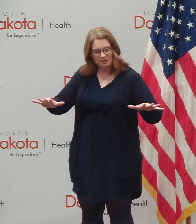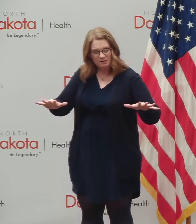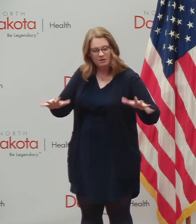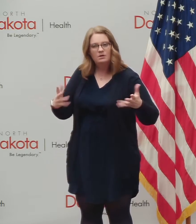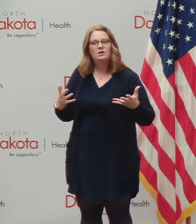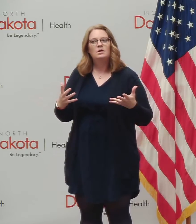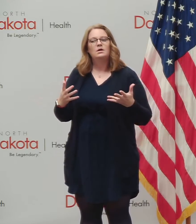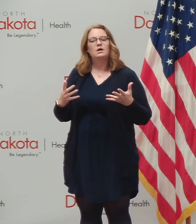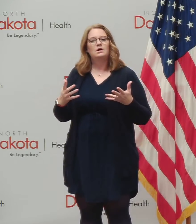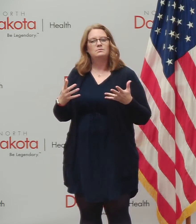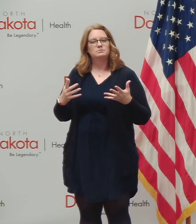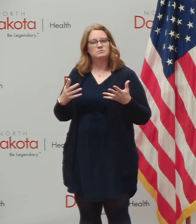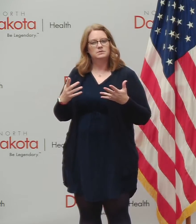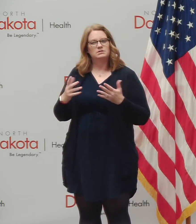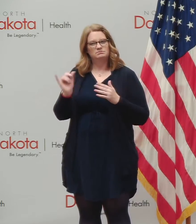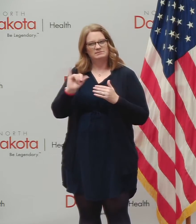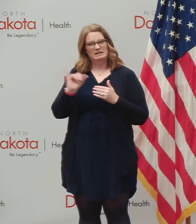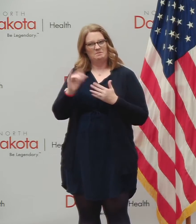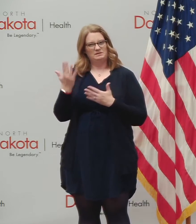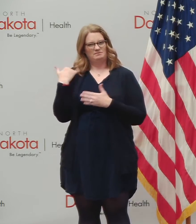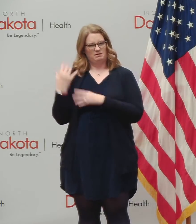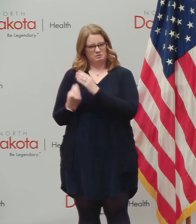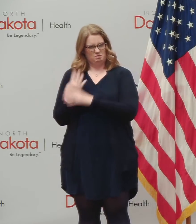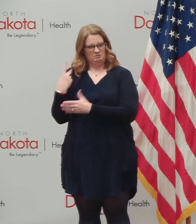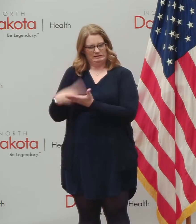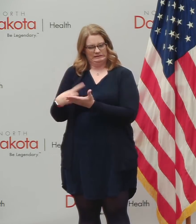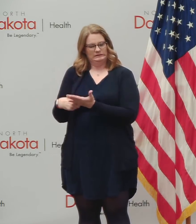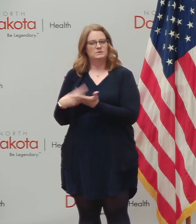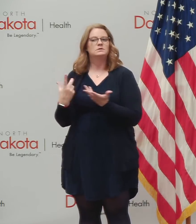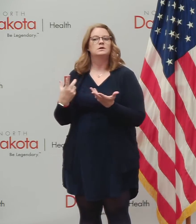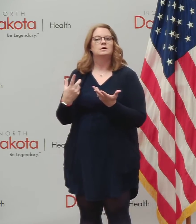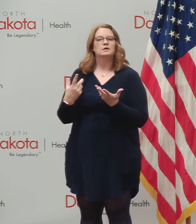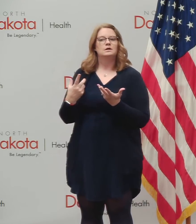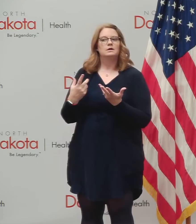as we'd shared earlier last spring, more people